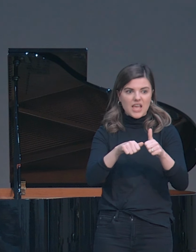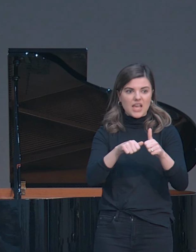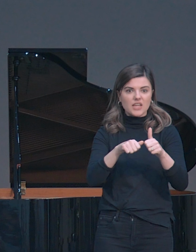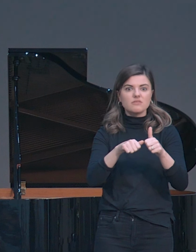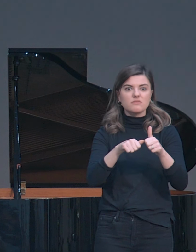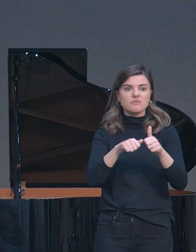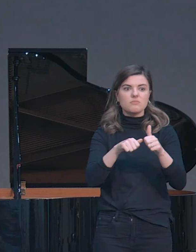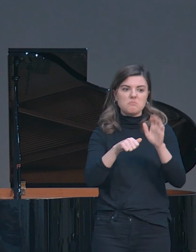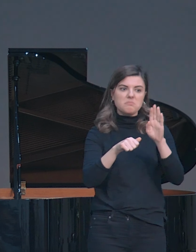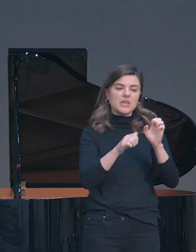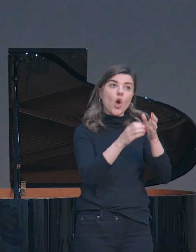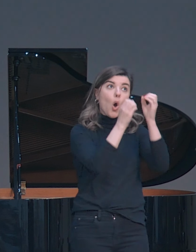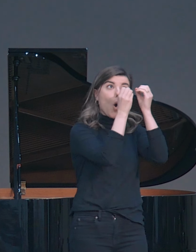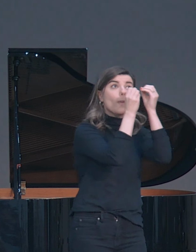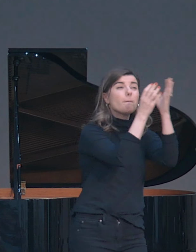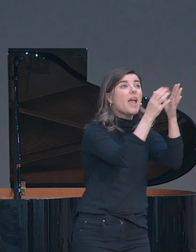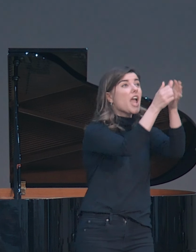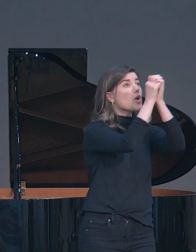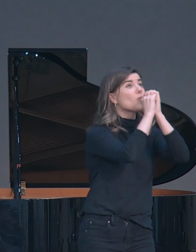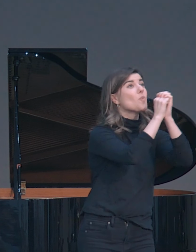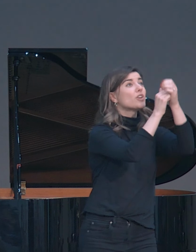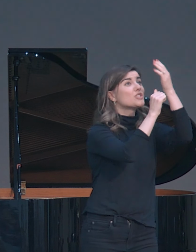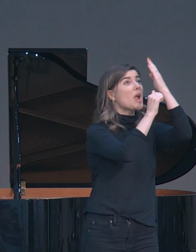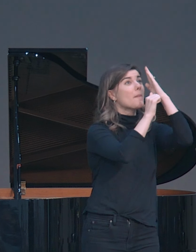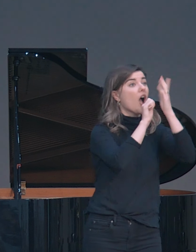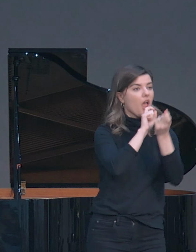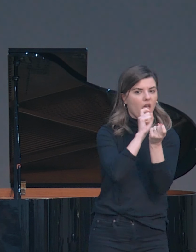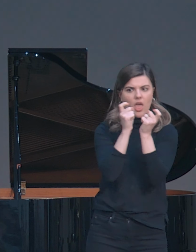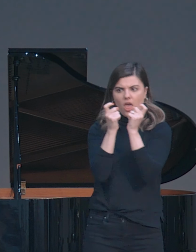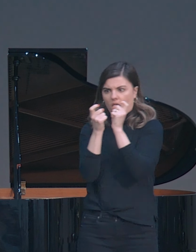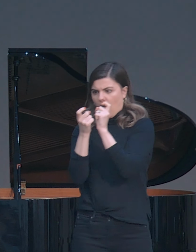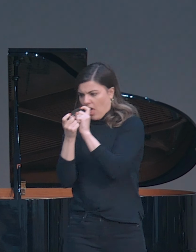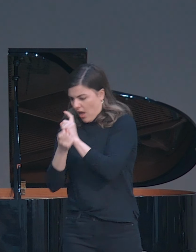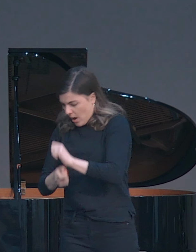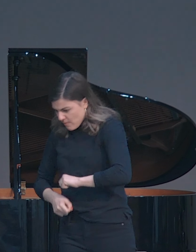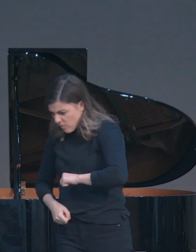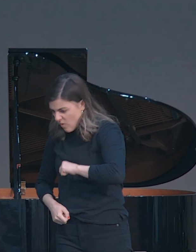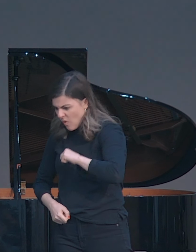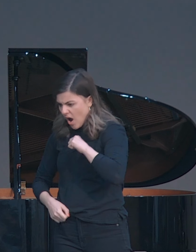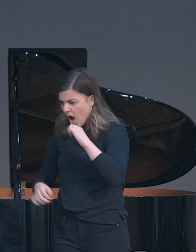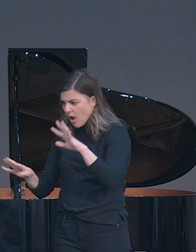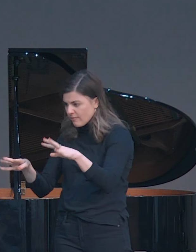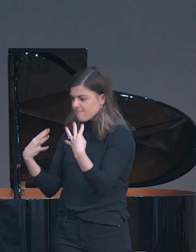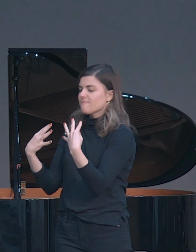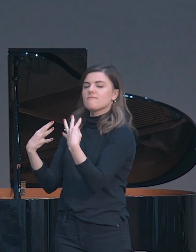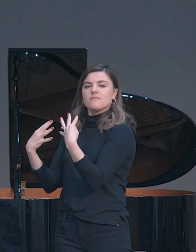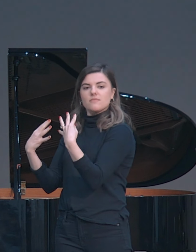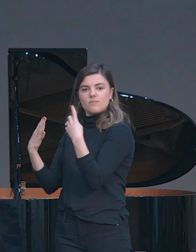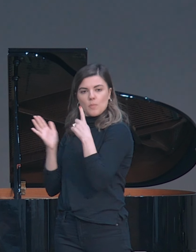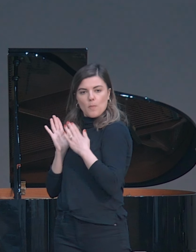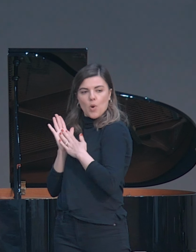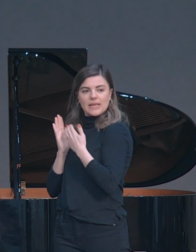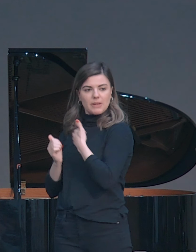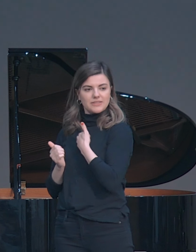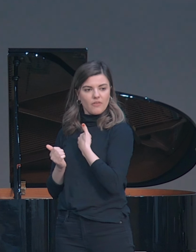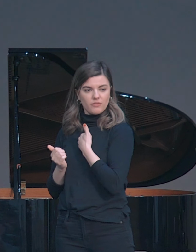selfless acts in the worship of God to prideful acts in the worship of